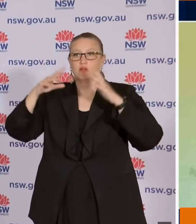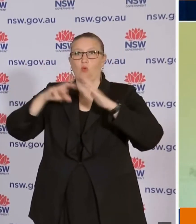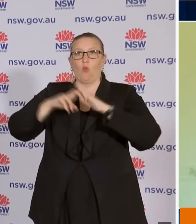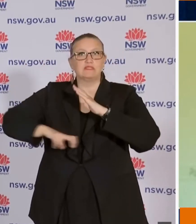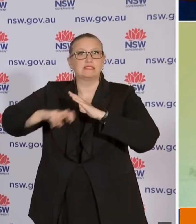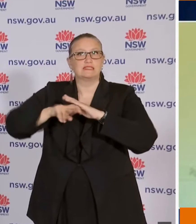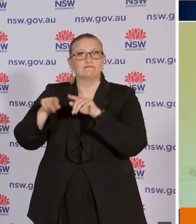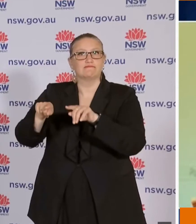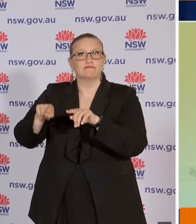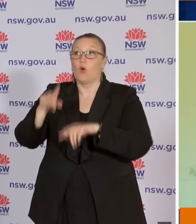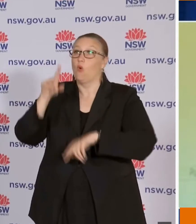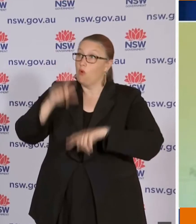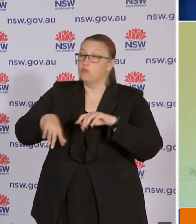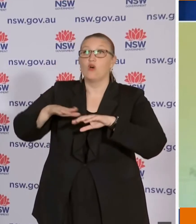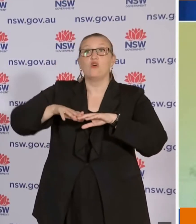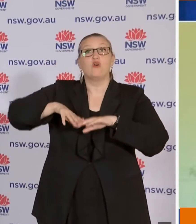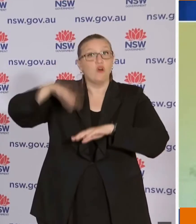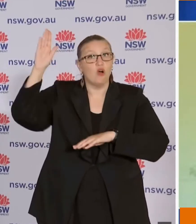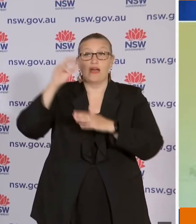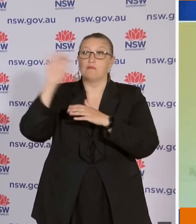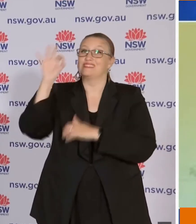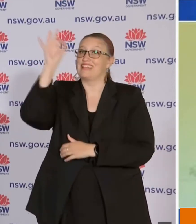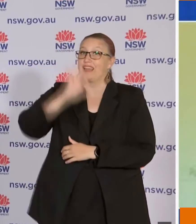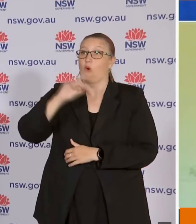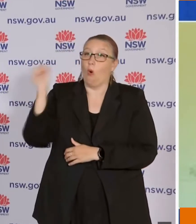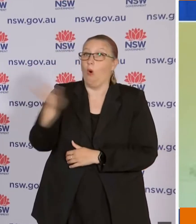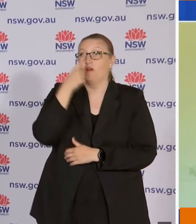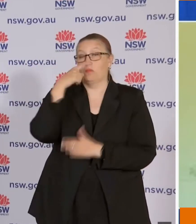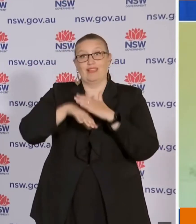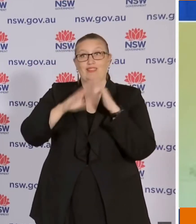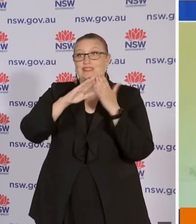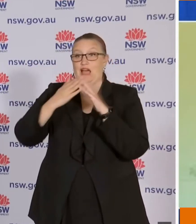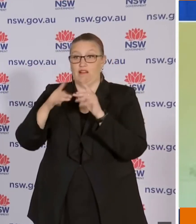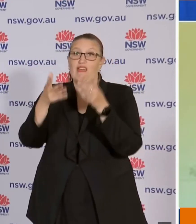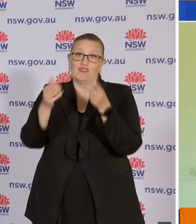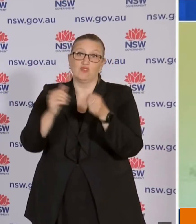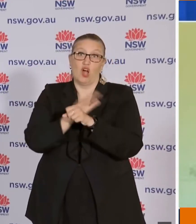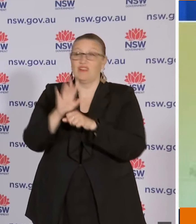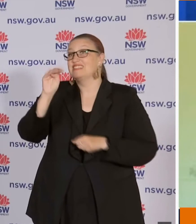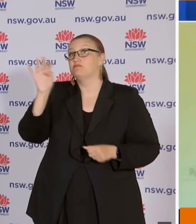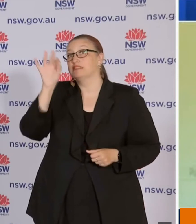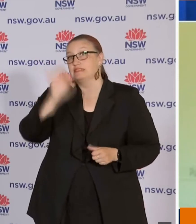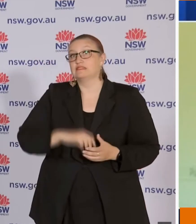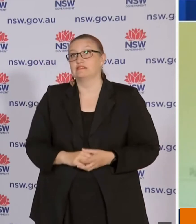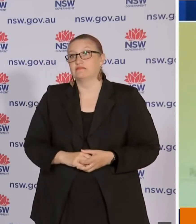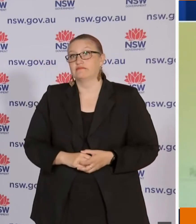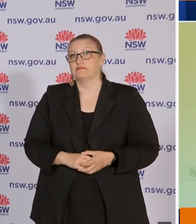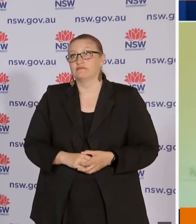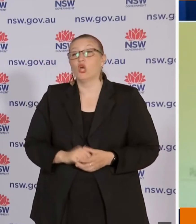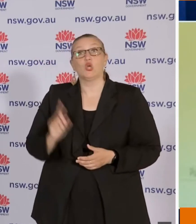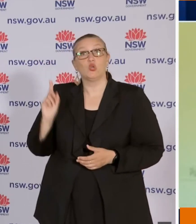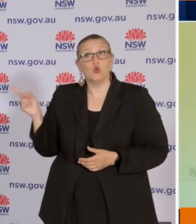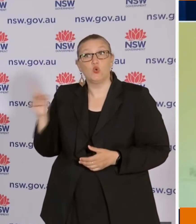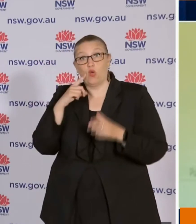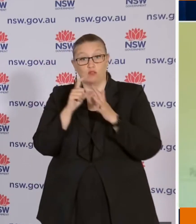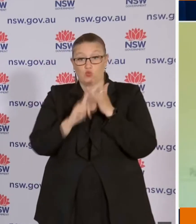that's one of the areas that's got the highest infection rates at the moment. What's the Premier doing in response to that letter? What are you doing there